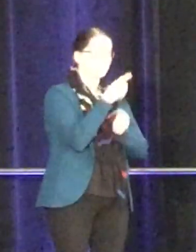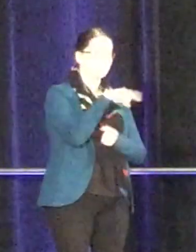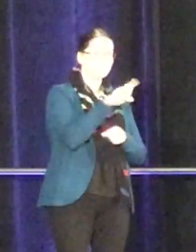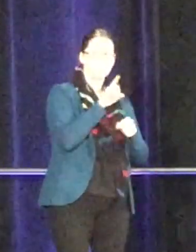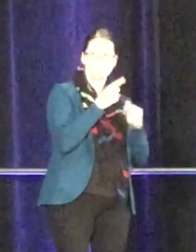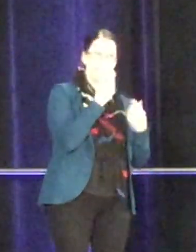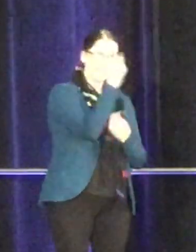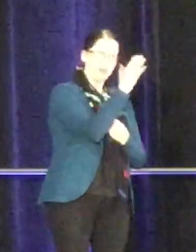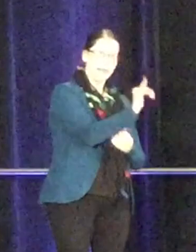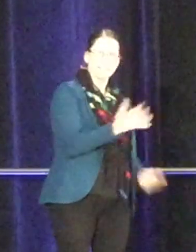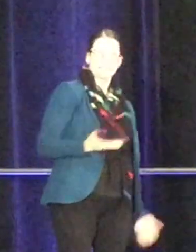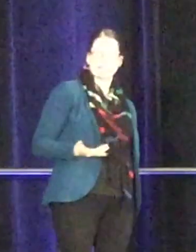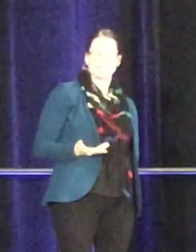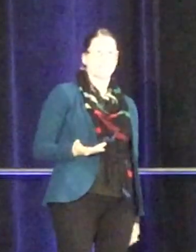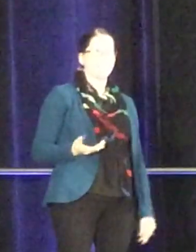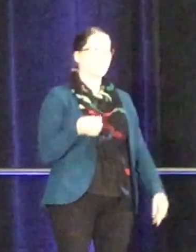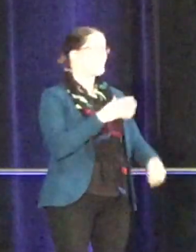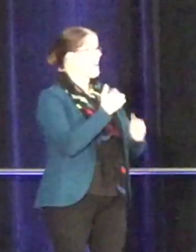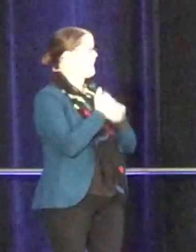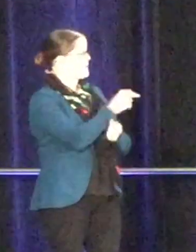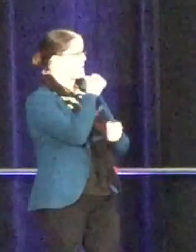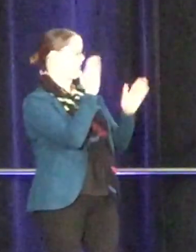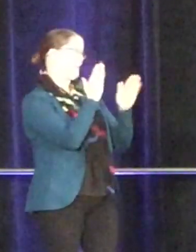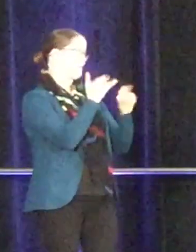Right? I love how you didn't get in trouble today.